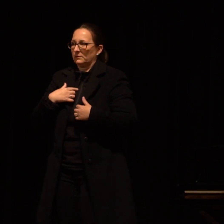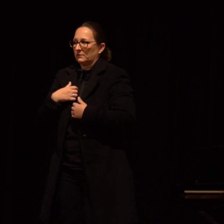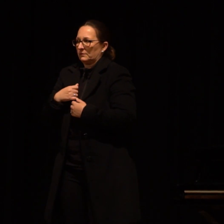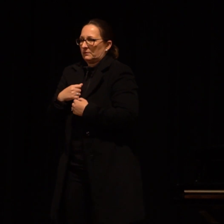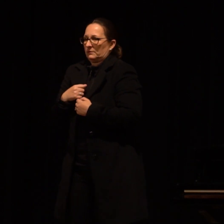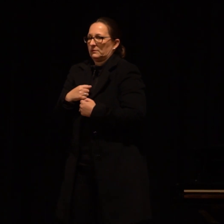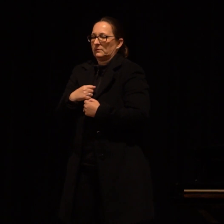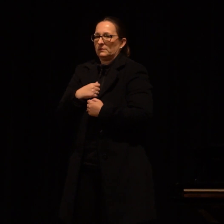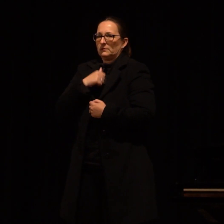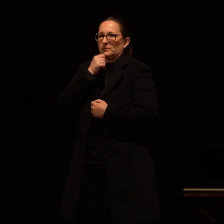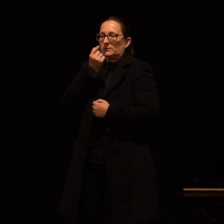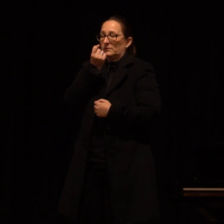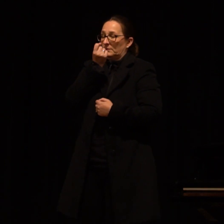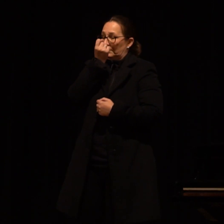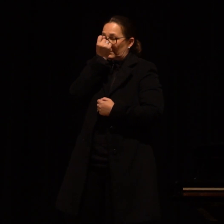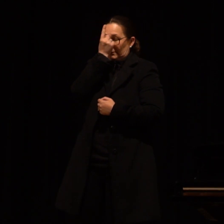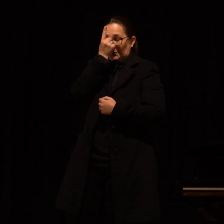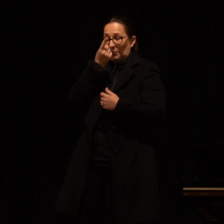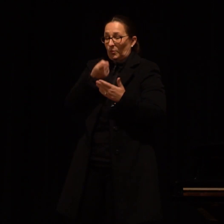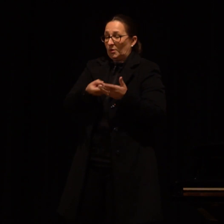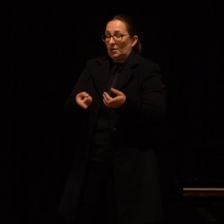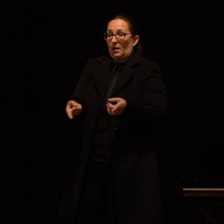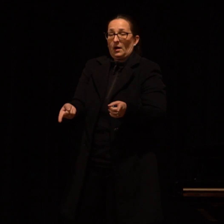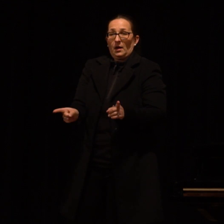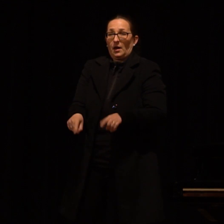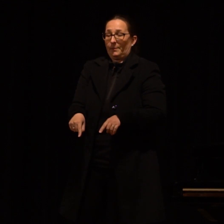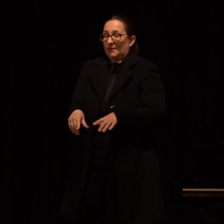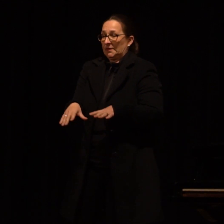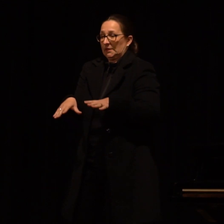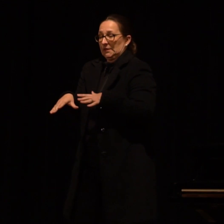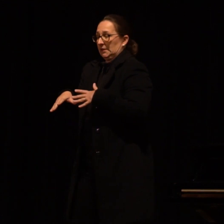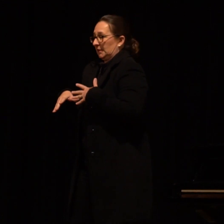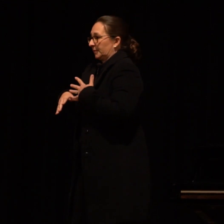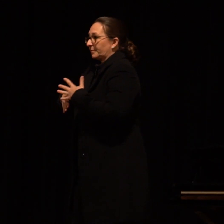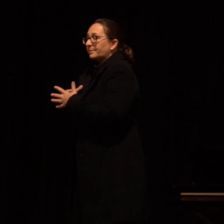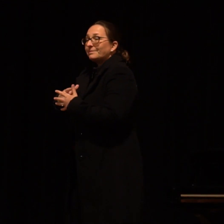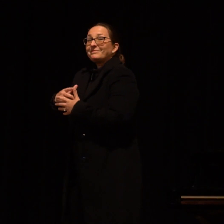shock. And I'm cold, and I don't understand what's going on.